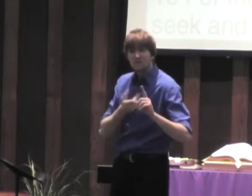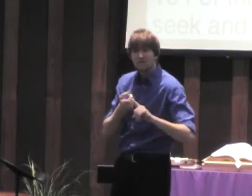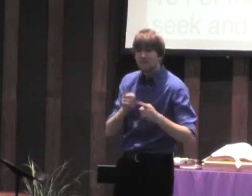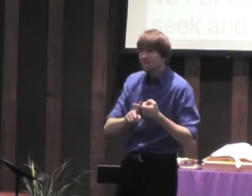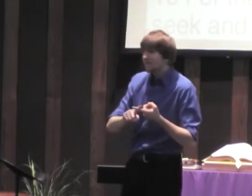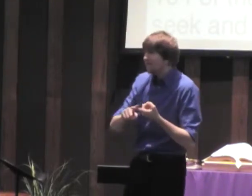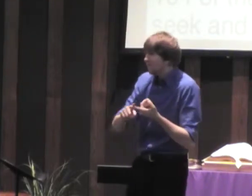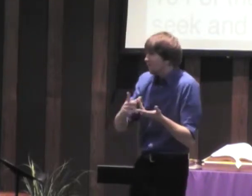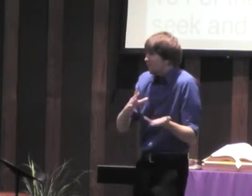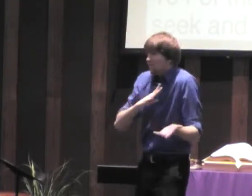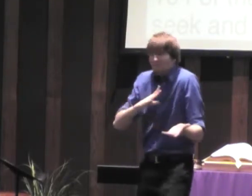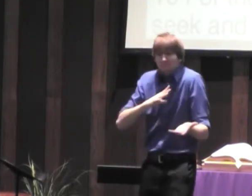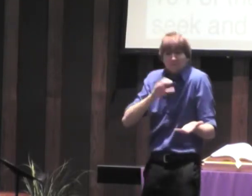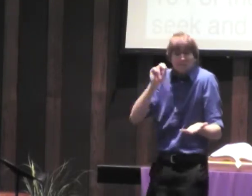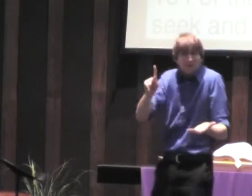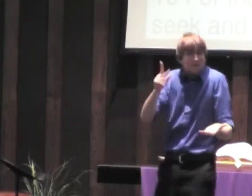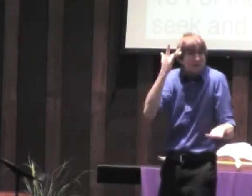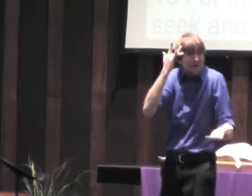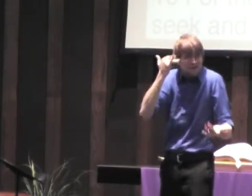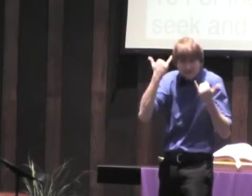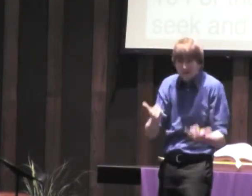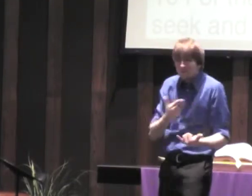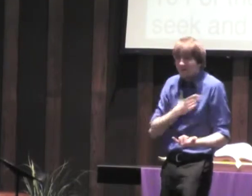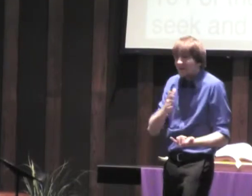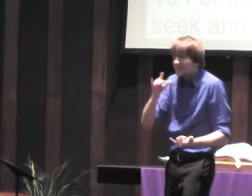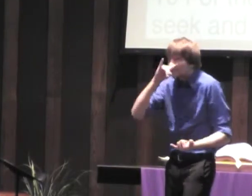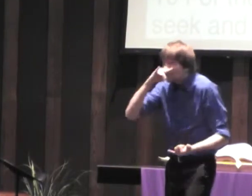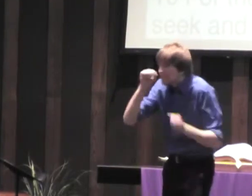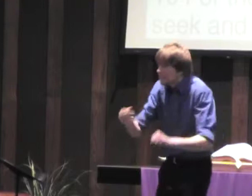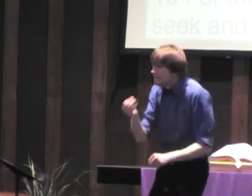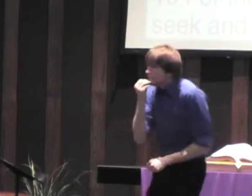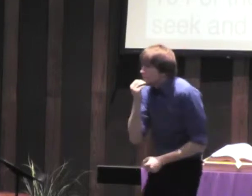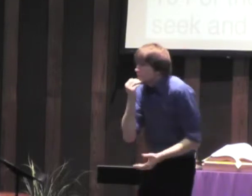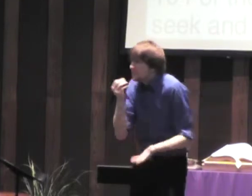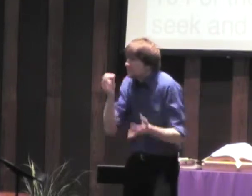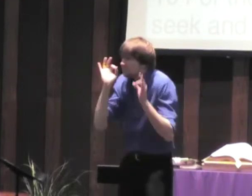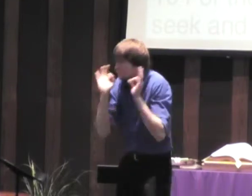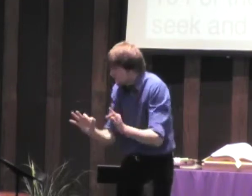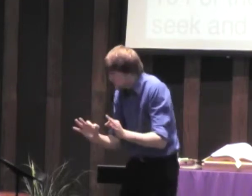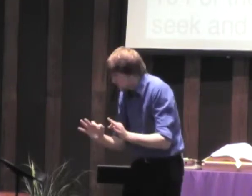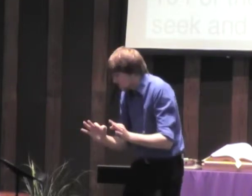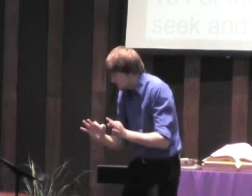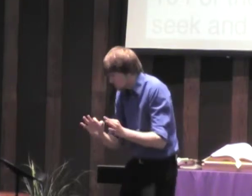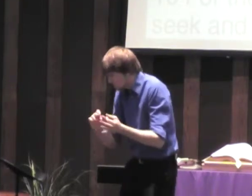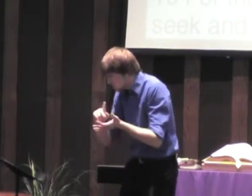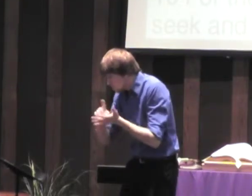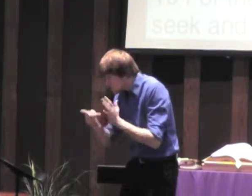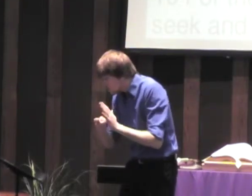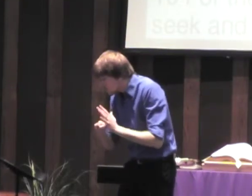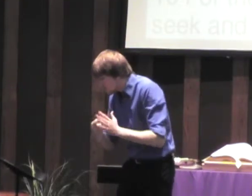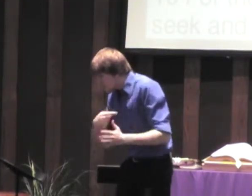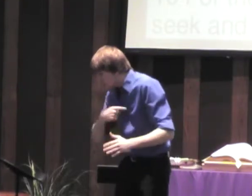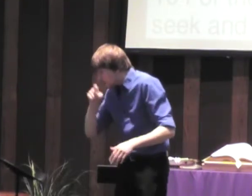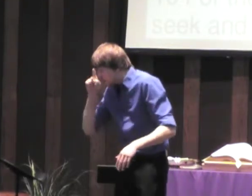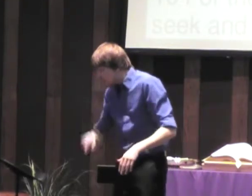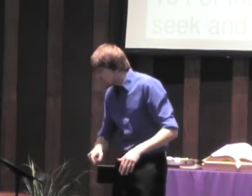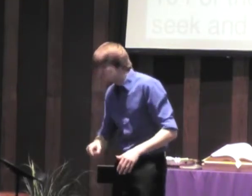That meant that I'd have to cheat against my friends? Well, okay. I'll do it so that my kids can eat. That